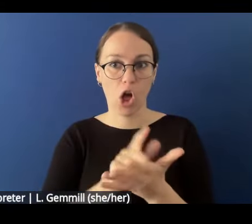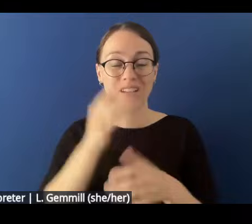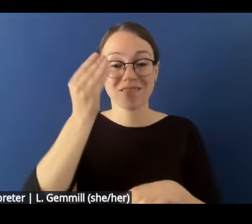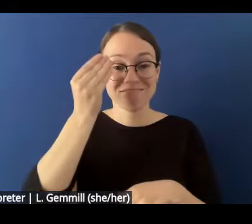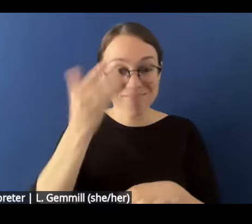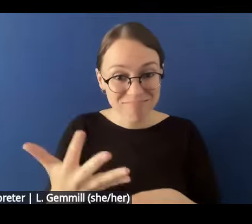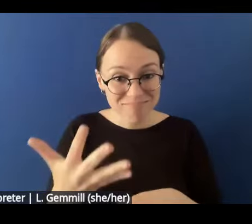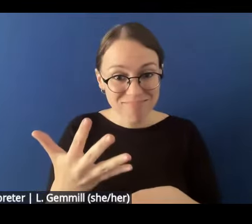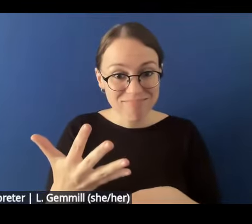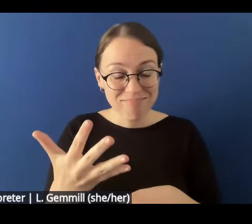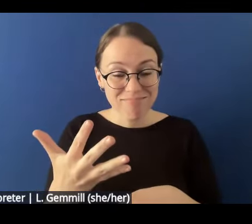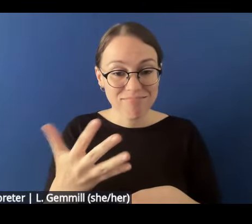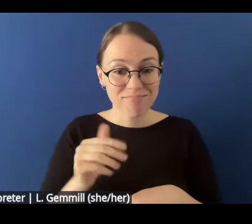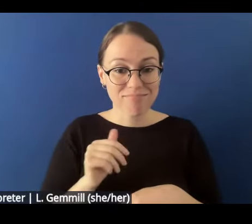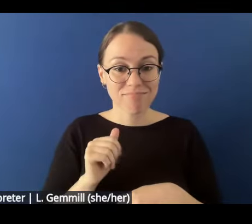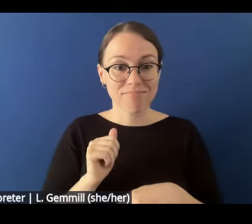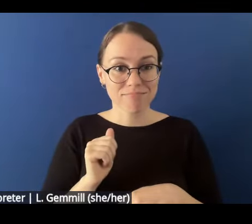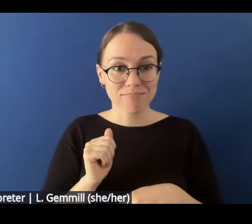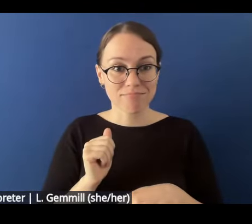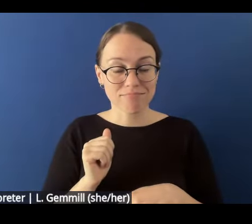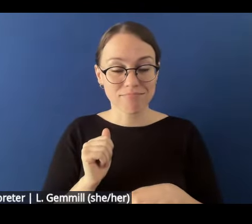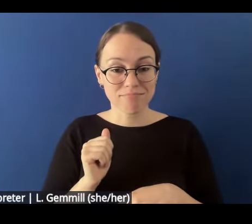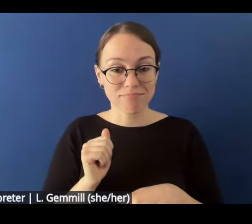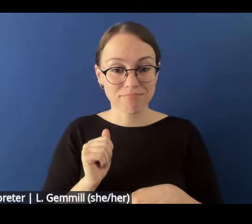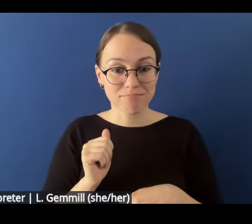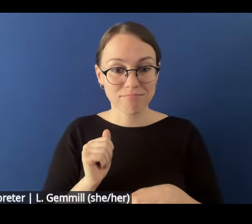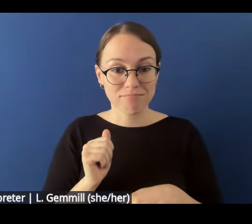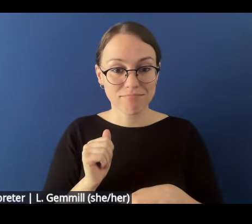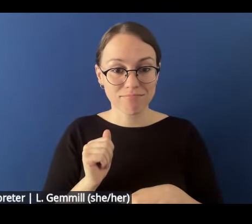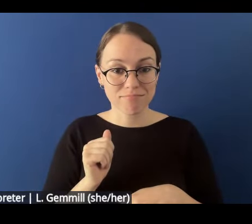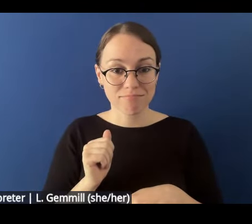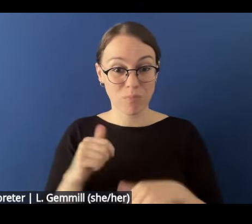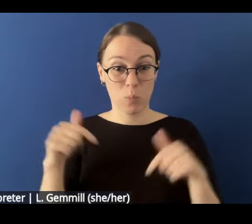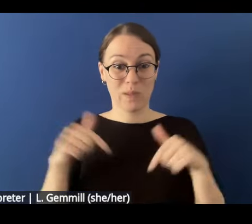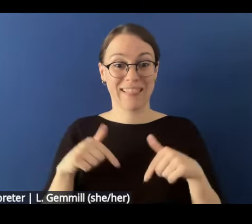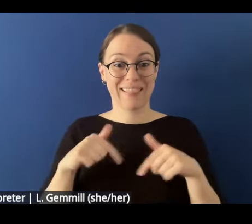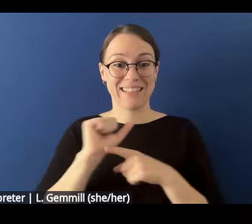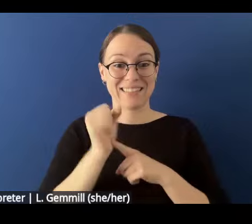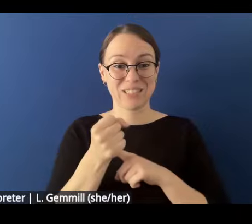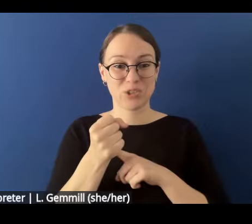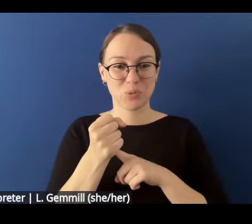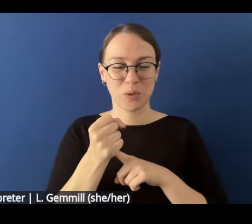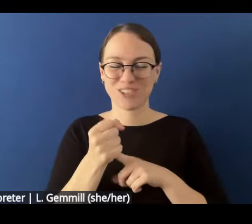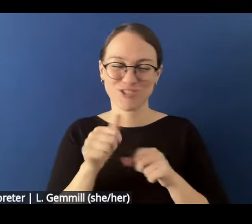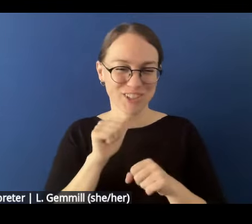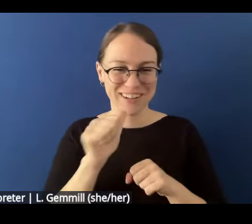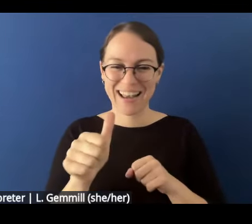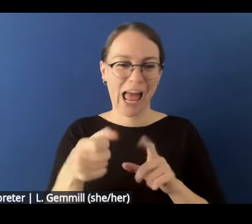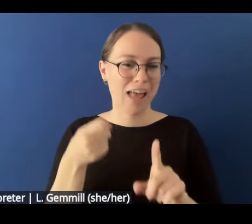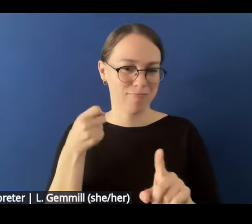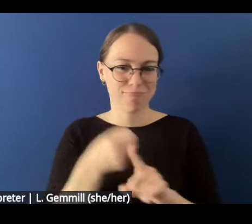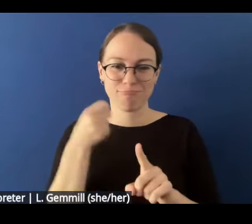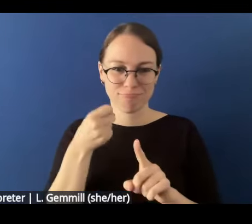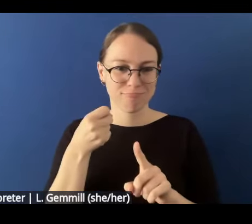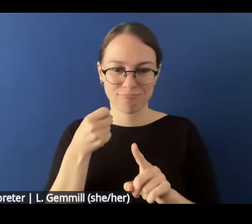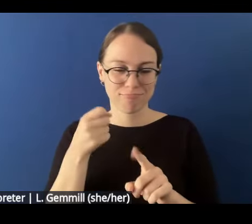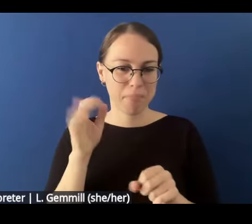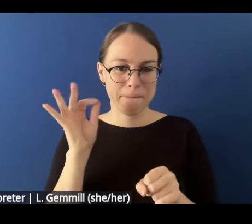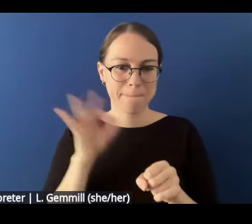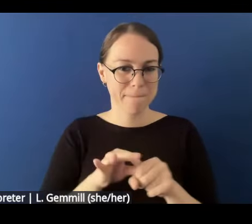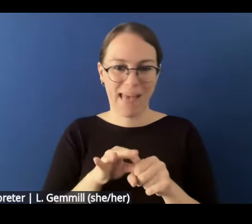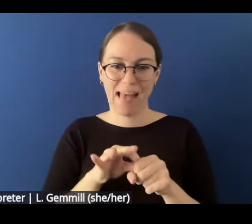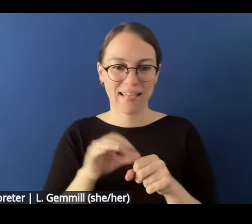that even with this, it would not have affected the ballot status. of Mr. West in the November 2024, even